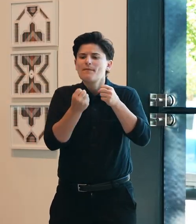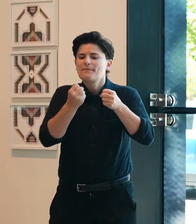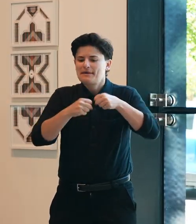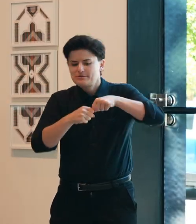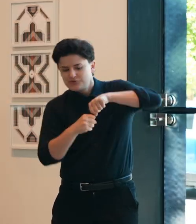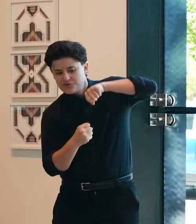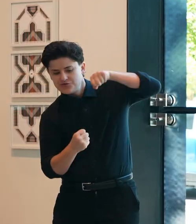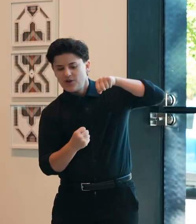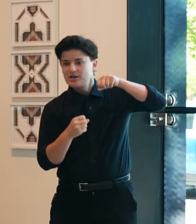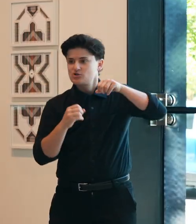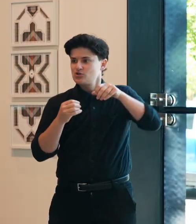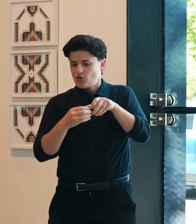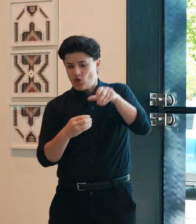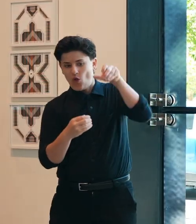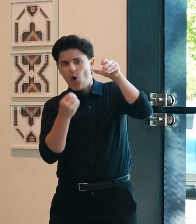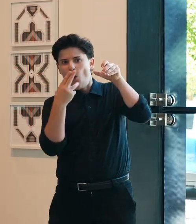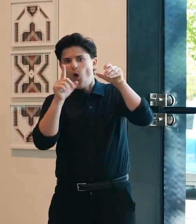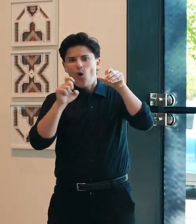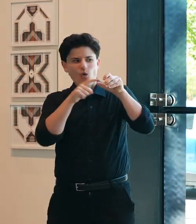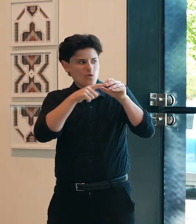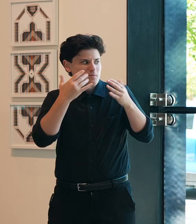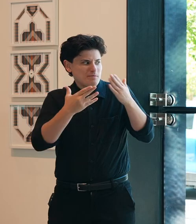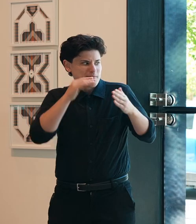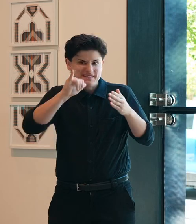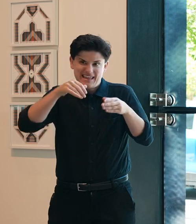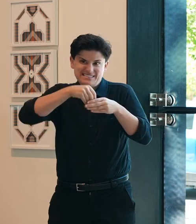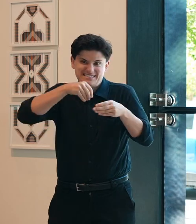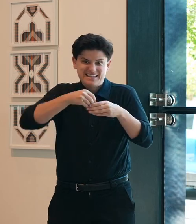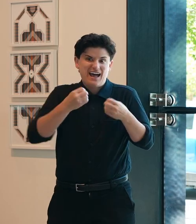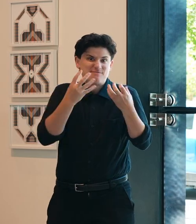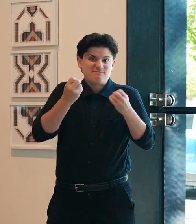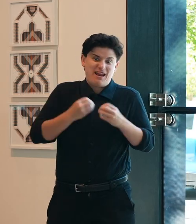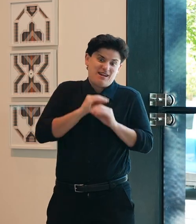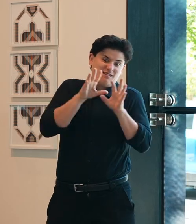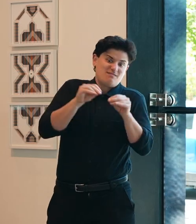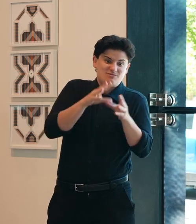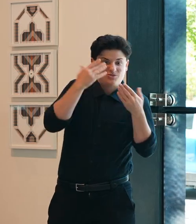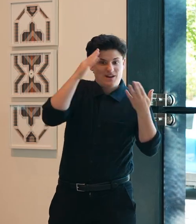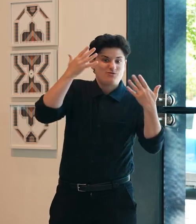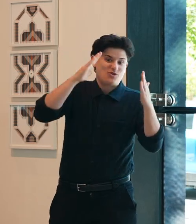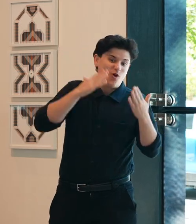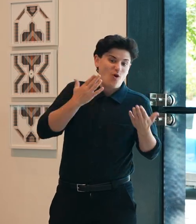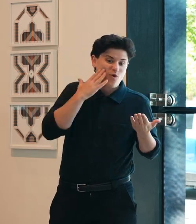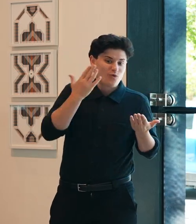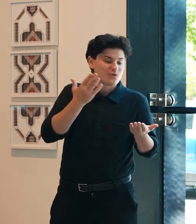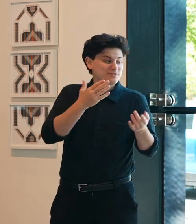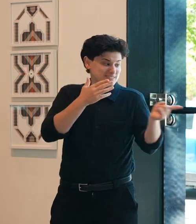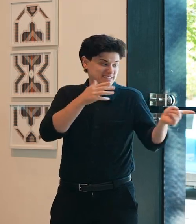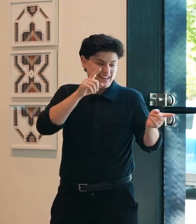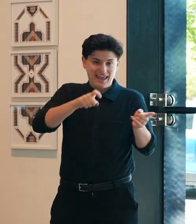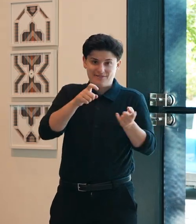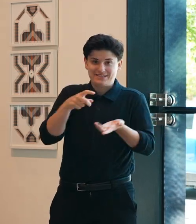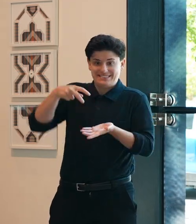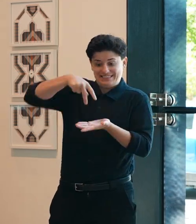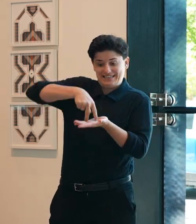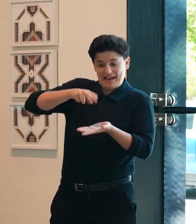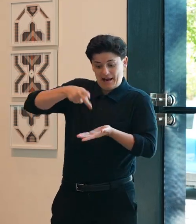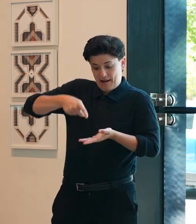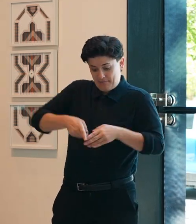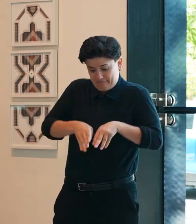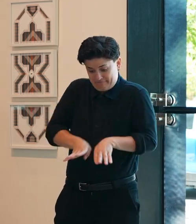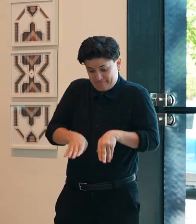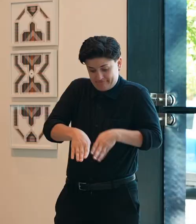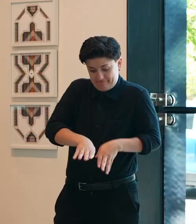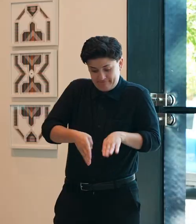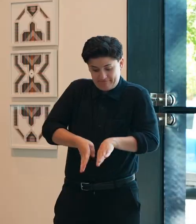know. So, and again, he had to be able to stand up. So I added flippers